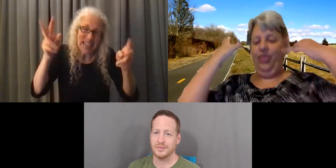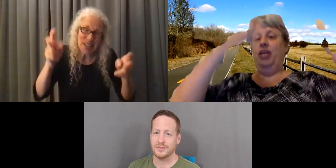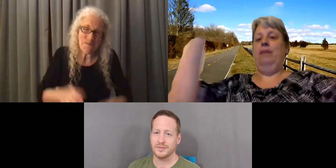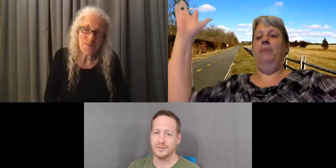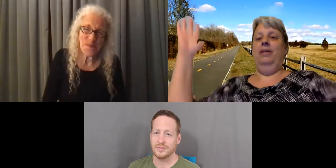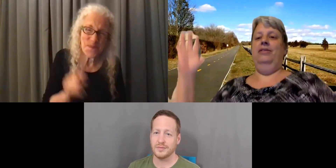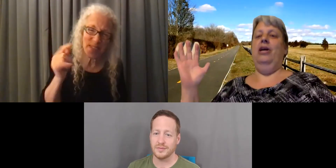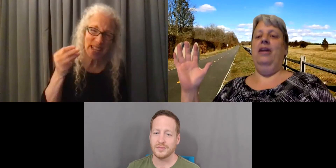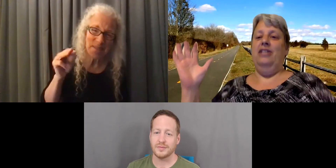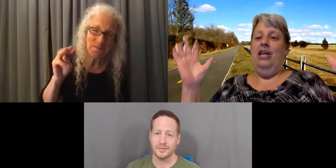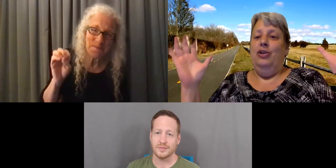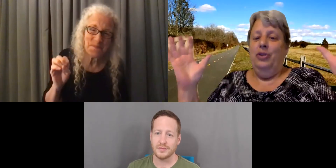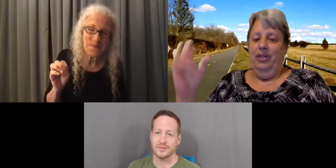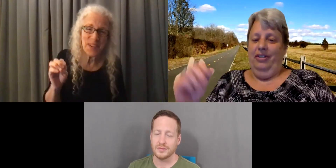theme title?